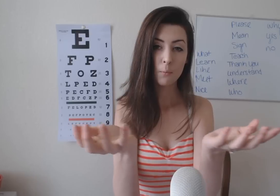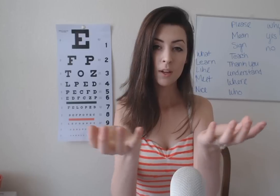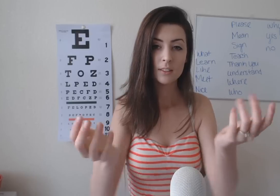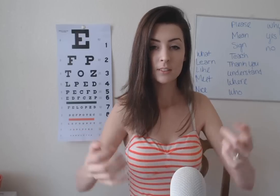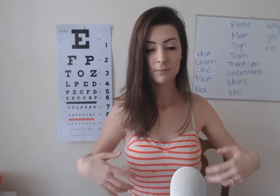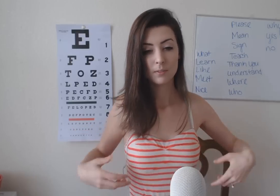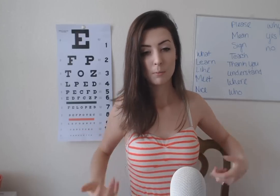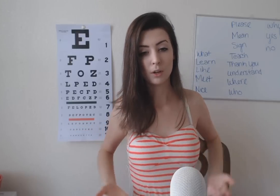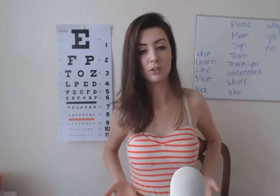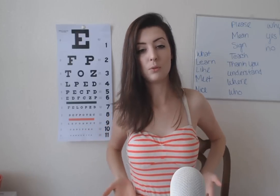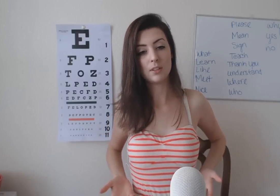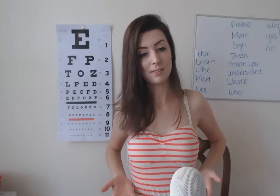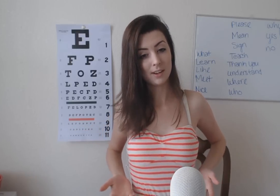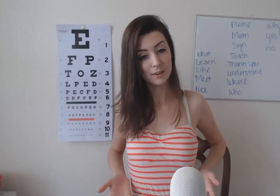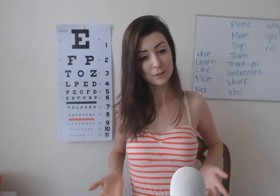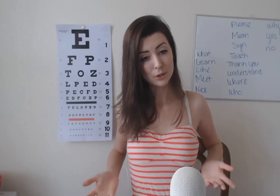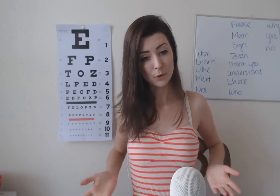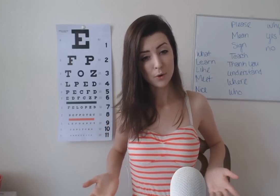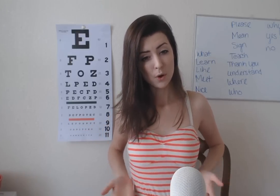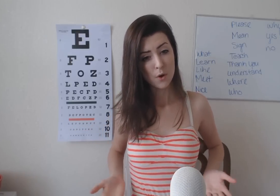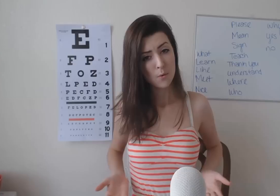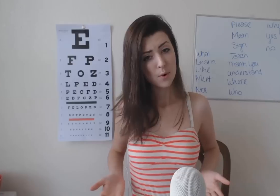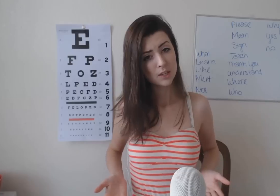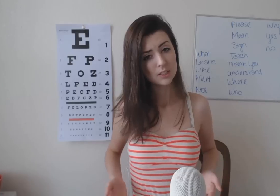what? You're gonna do it down here. So, what?